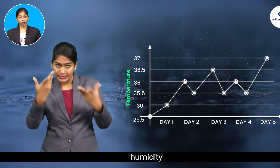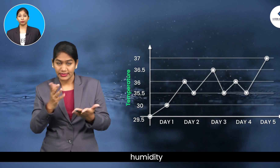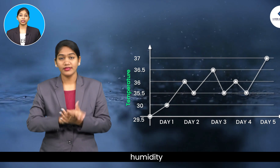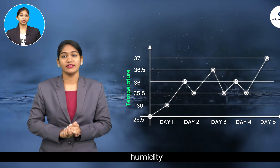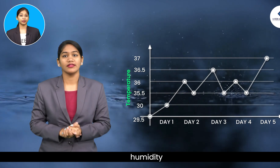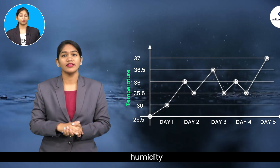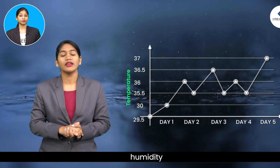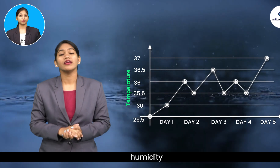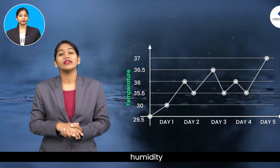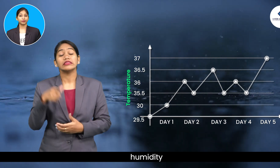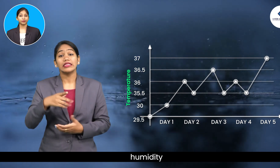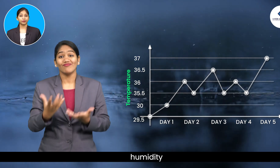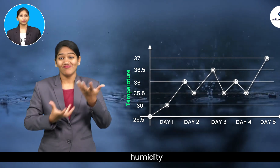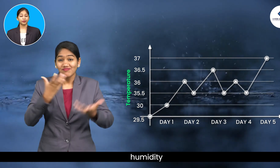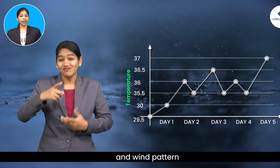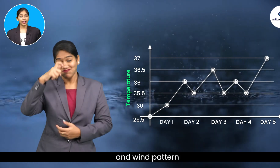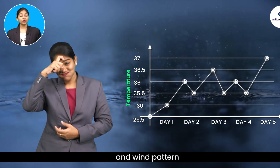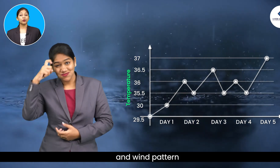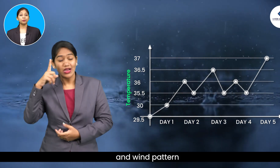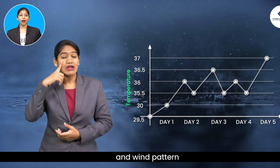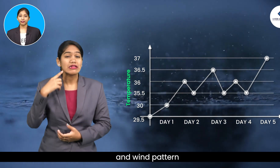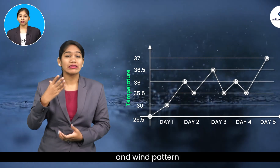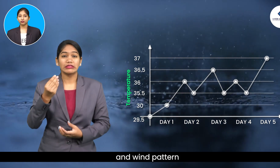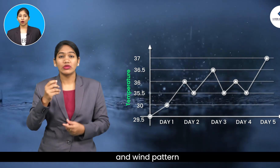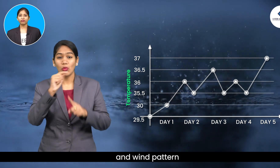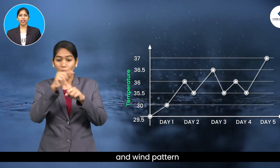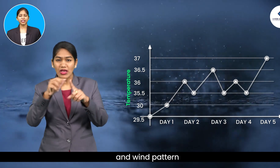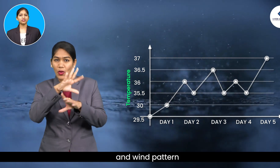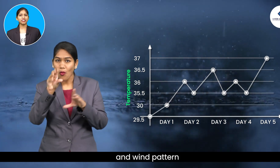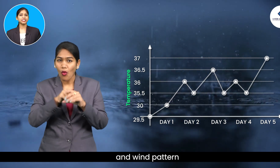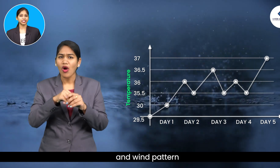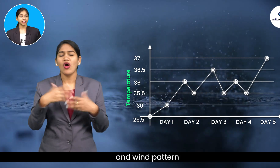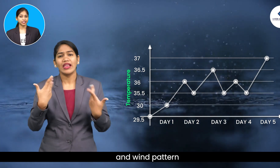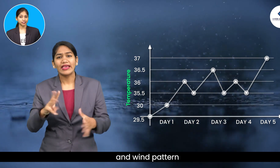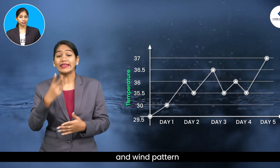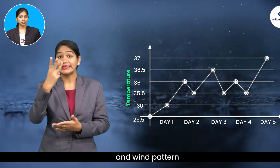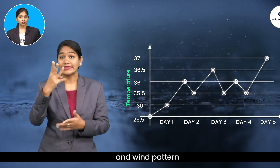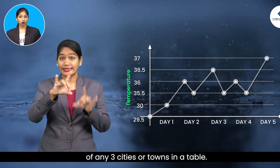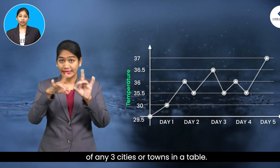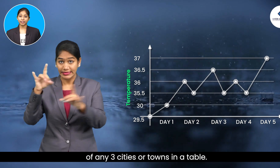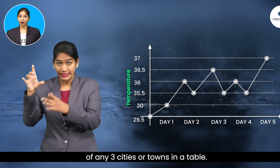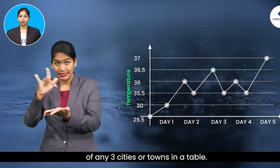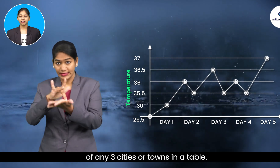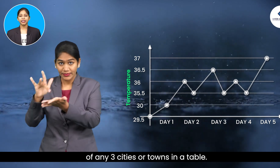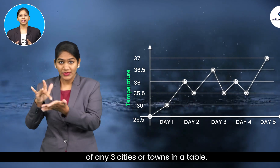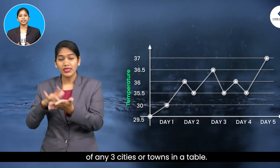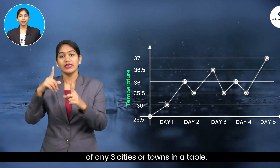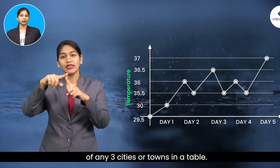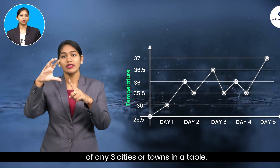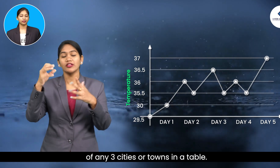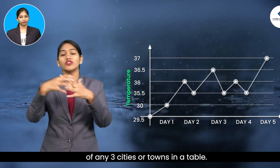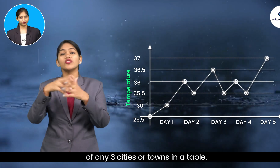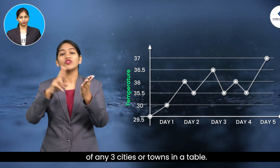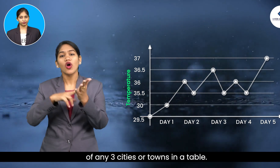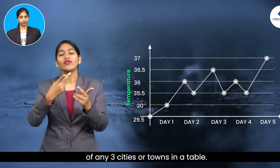Humidity And wind pattern Of any three cities Or towns In a